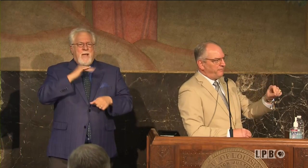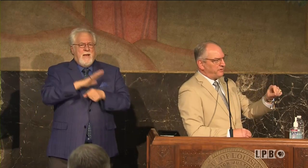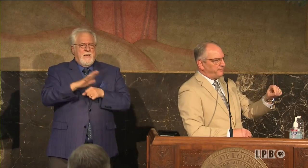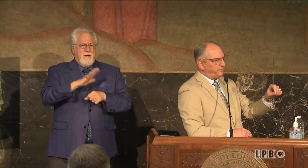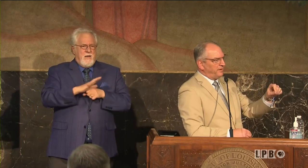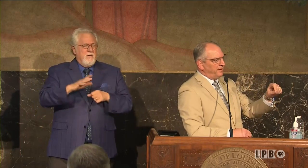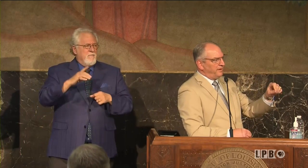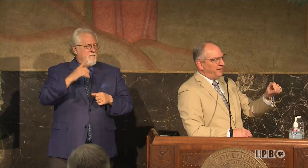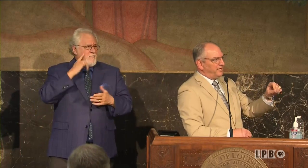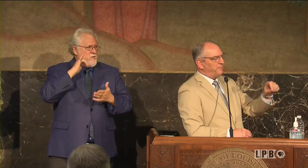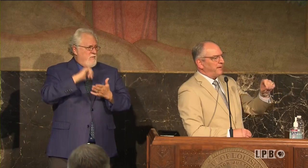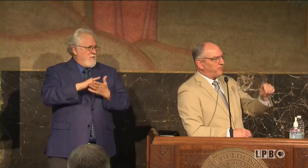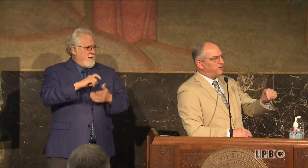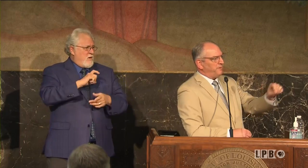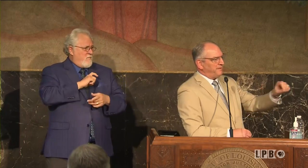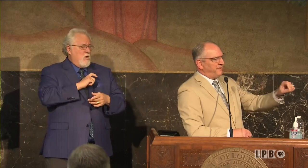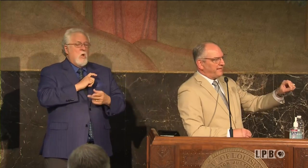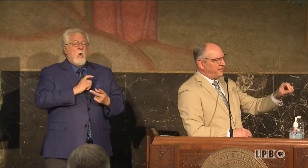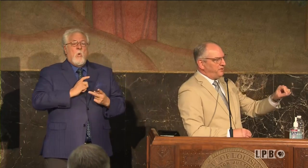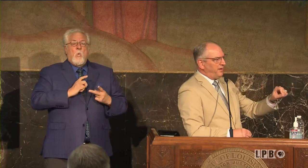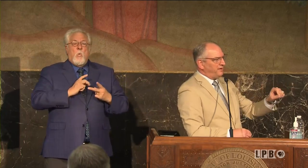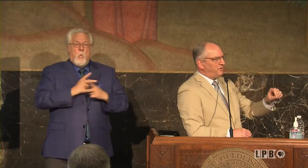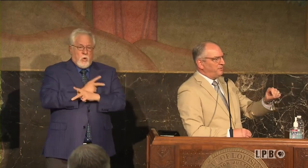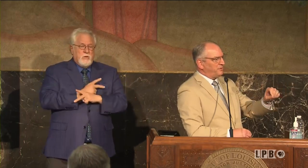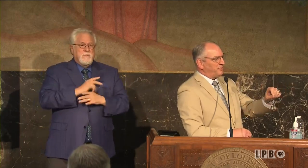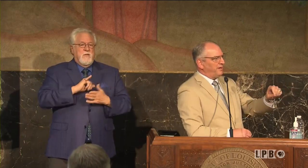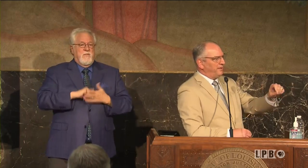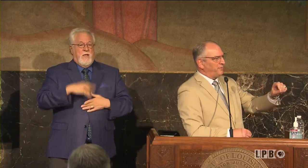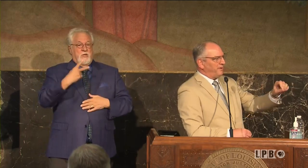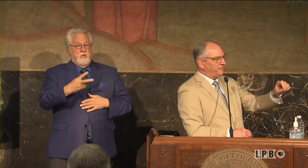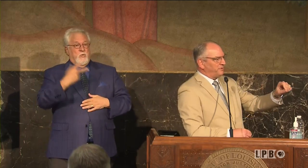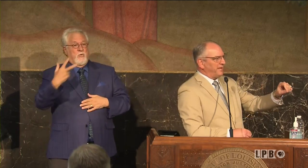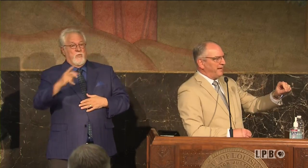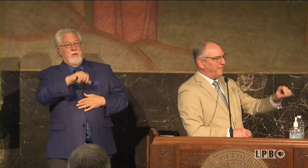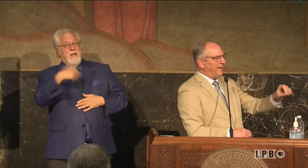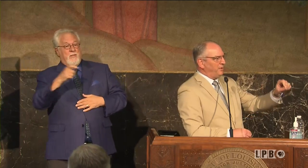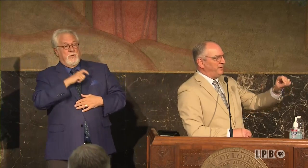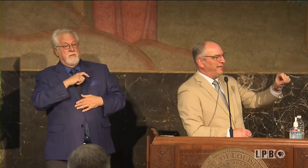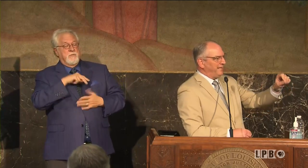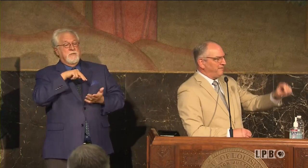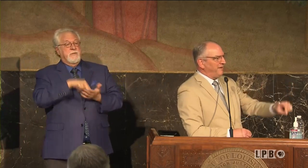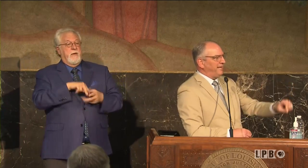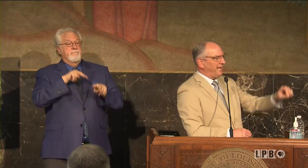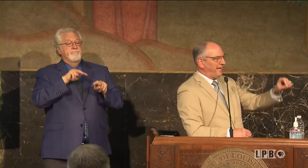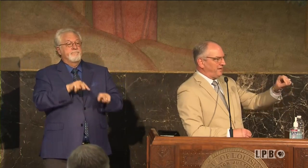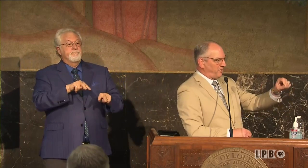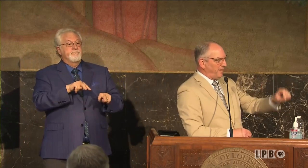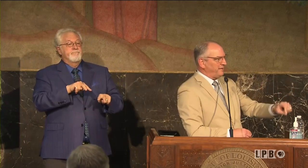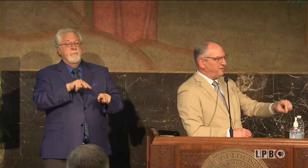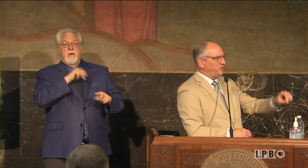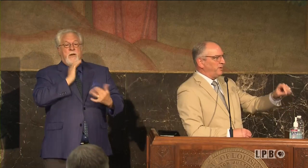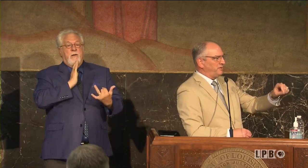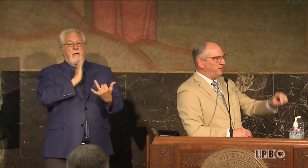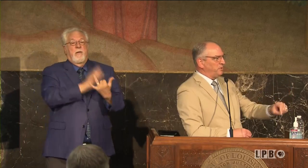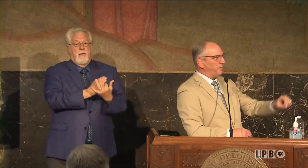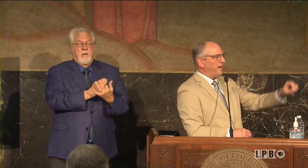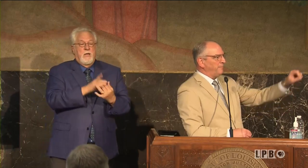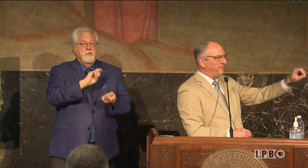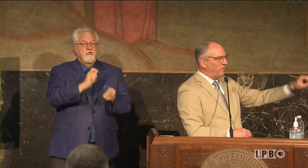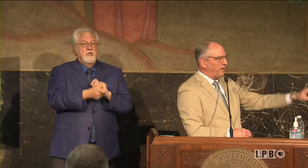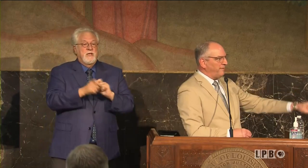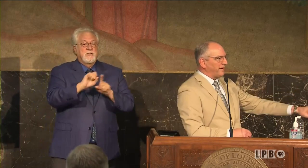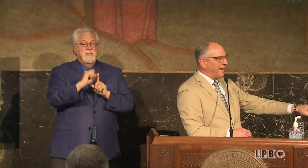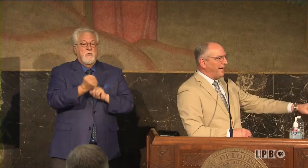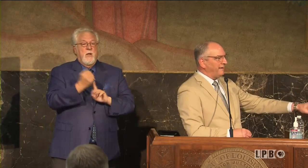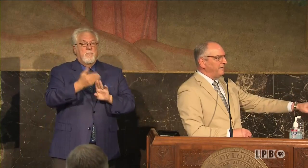that officer. It's made worse by the fact that you had 2 or 3 other officers standing by who didn't intervene and correct the situation on the spot